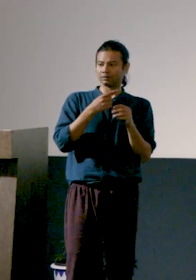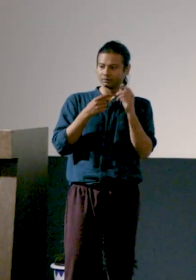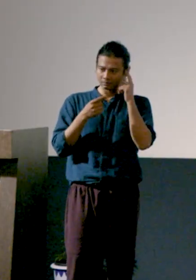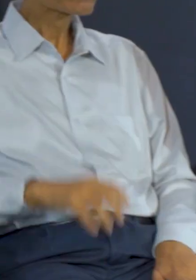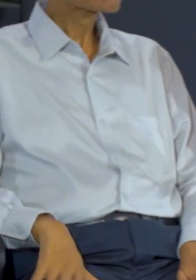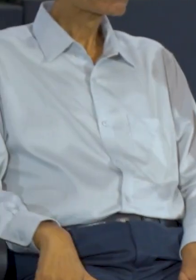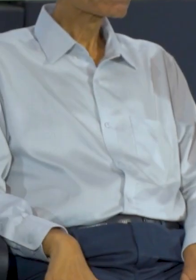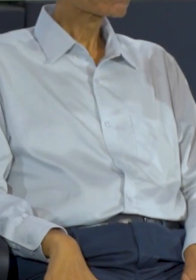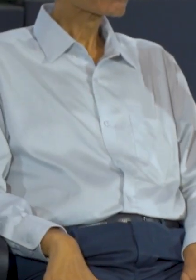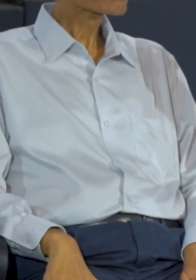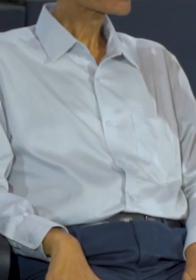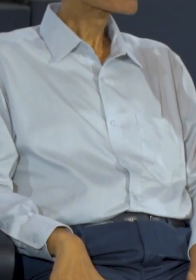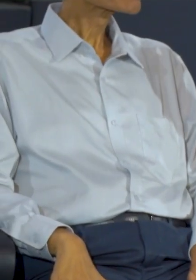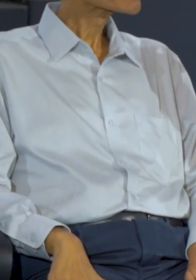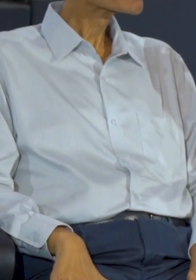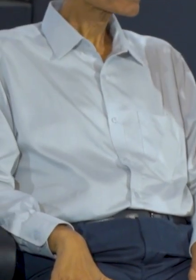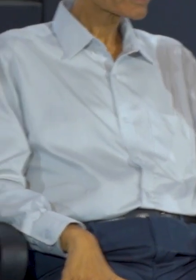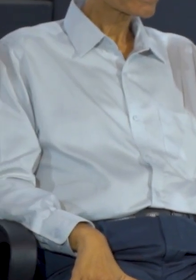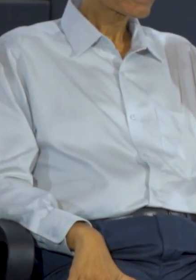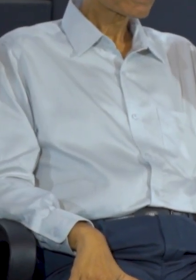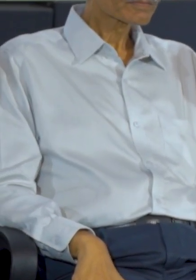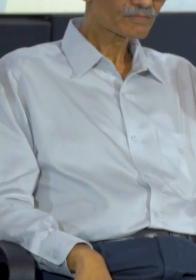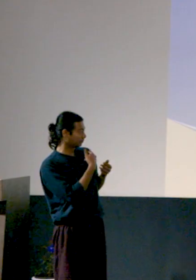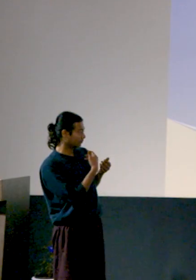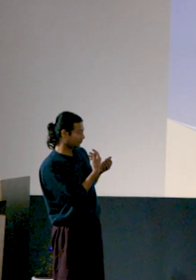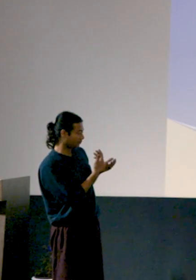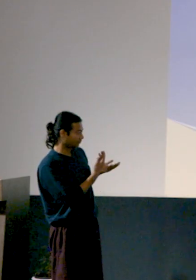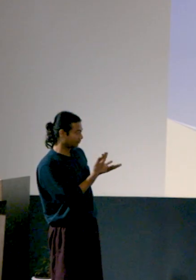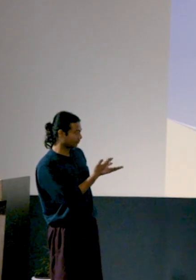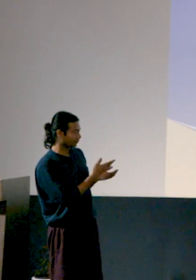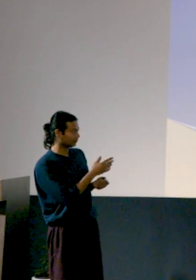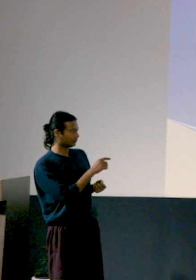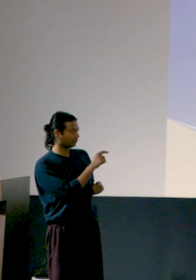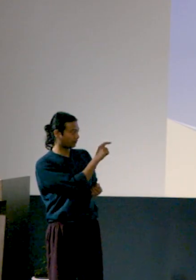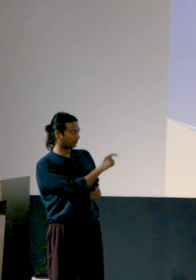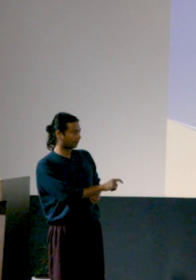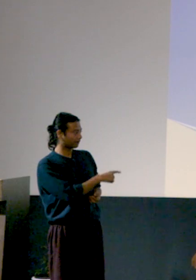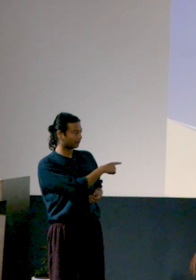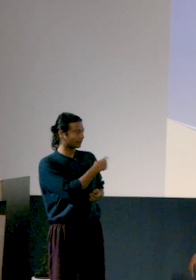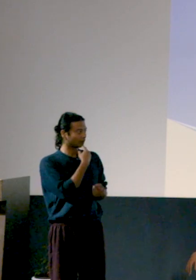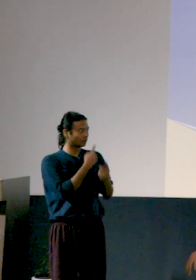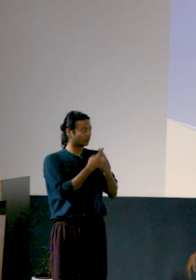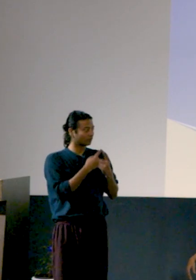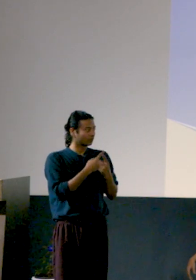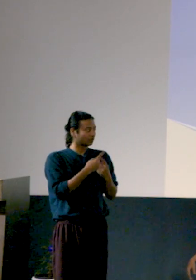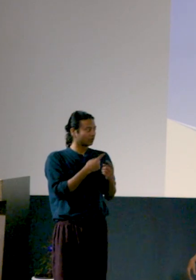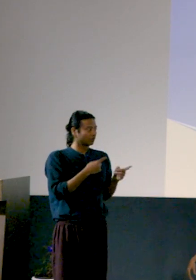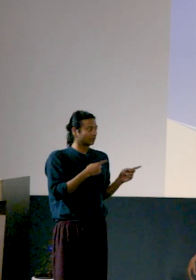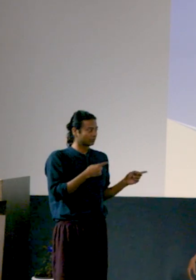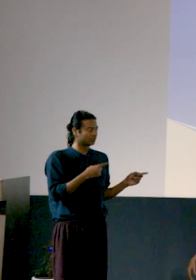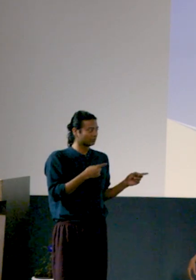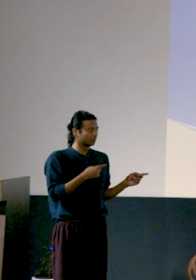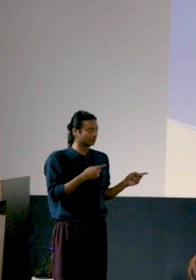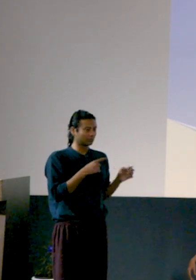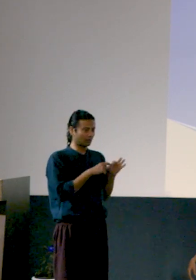to IRDA. So that means the National Trust scheme is also extremely limited. One is that there is Ayushman Bharat, but that does not cover a